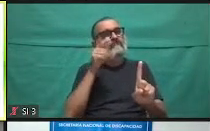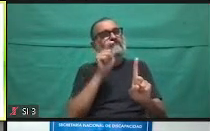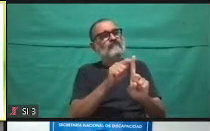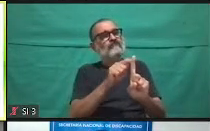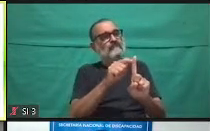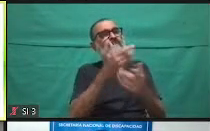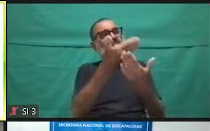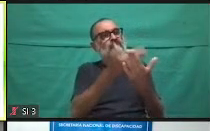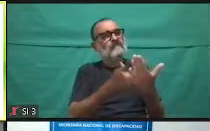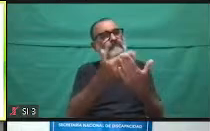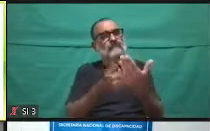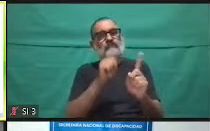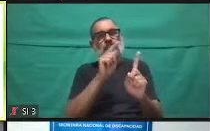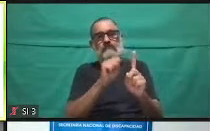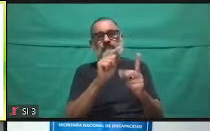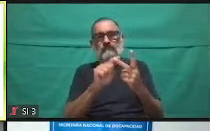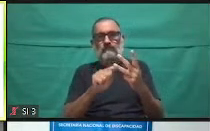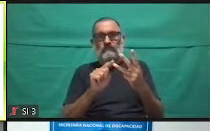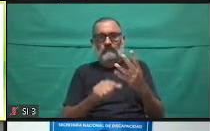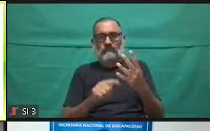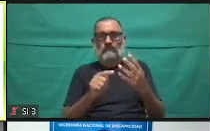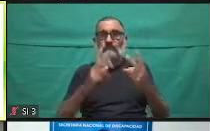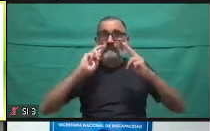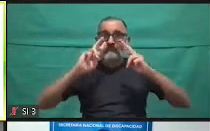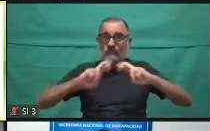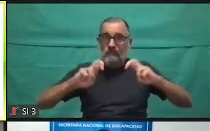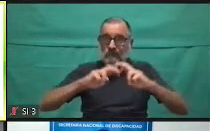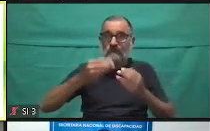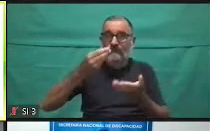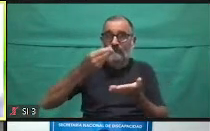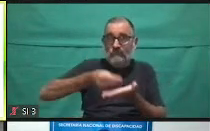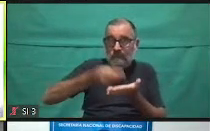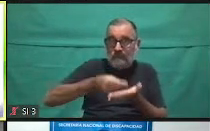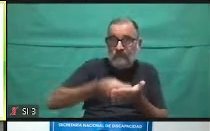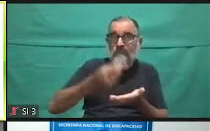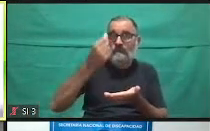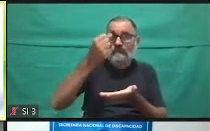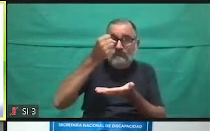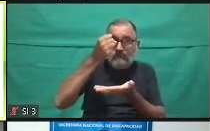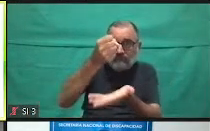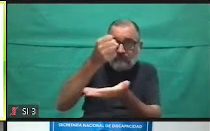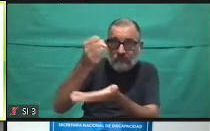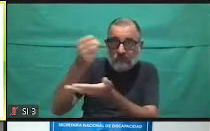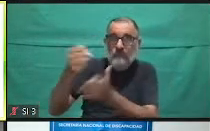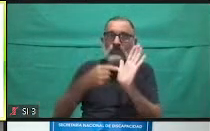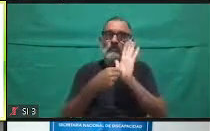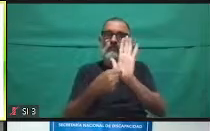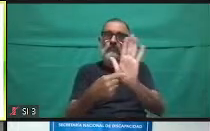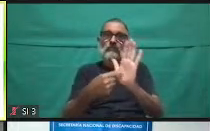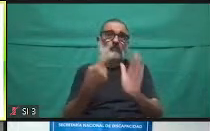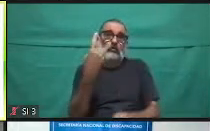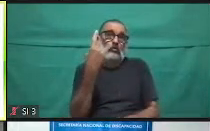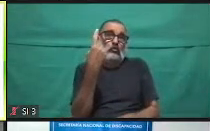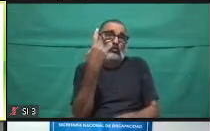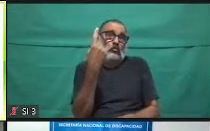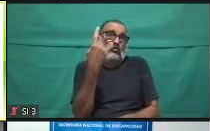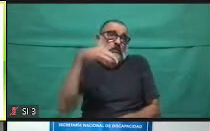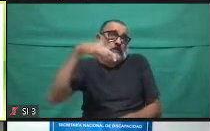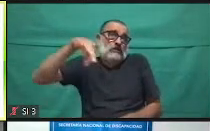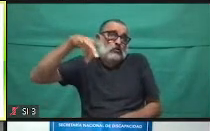aspects have taught us that bringing this specialized education